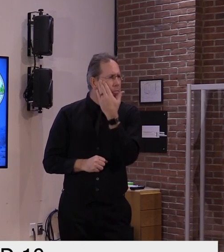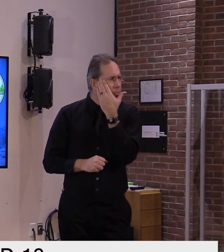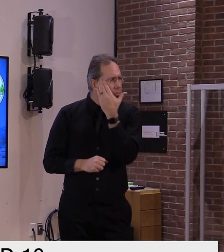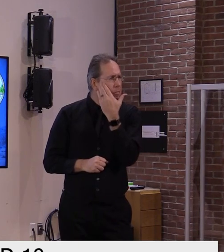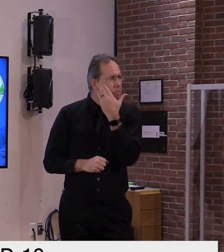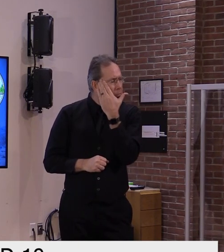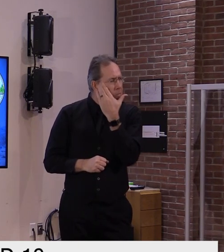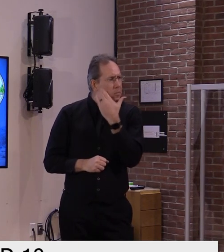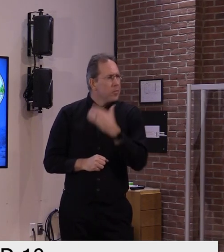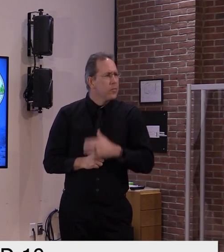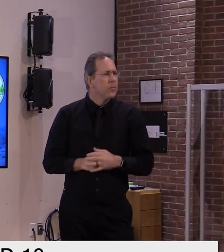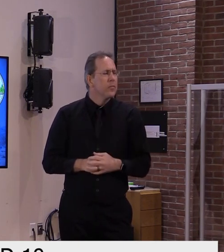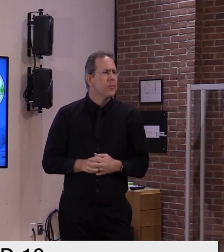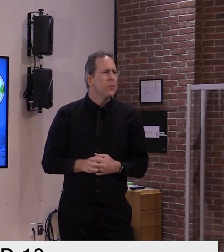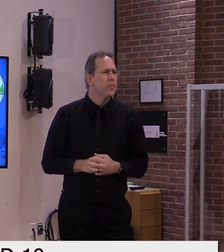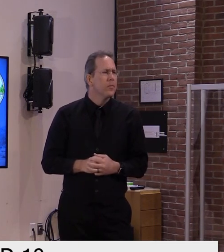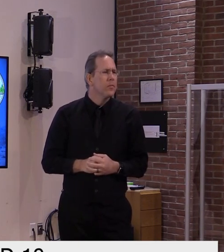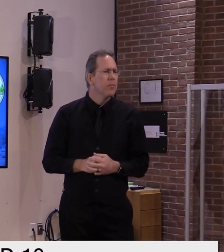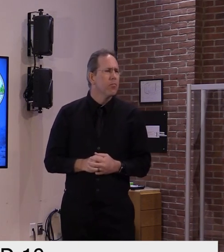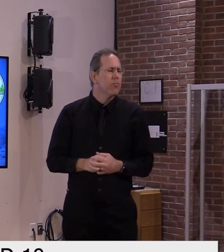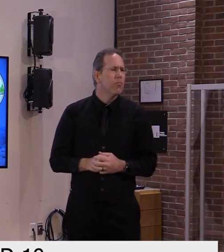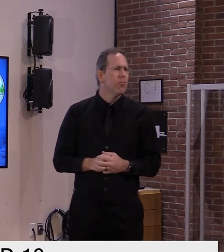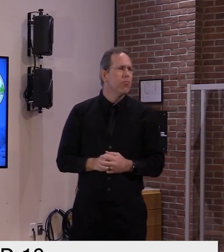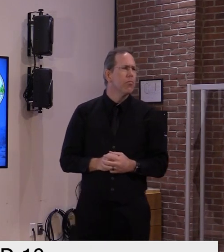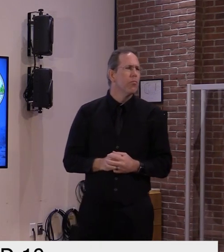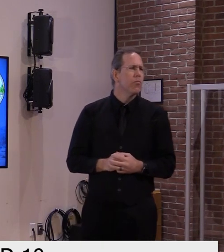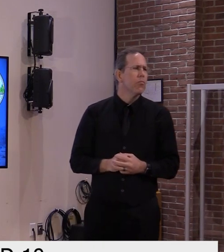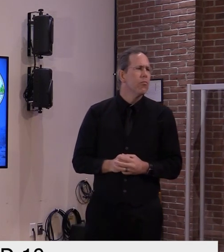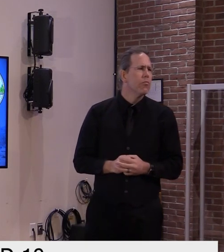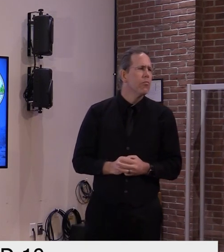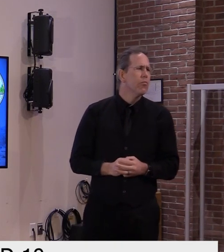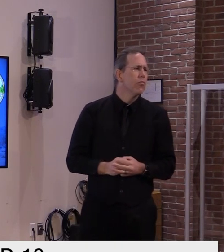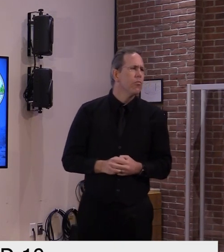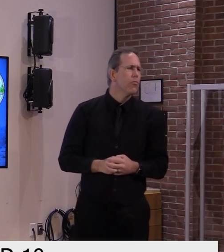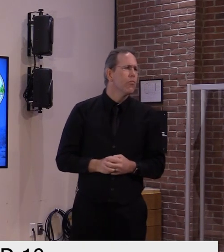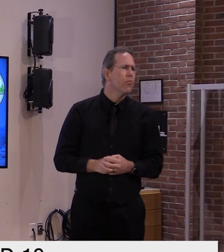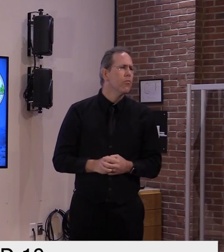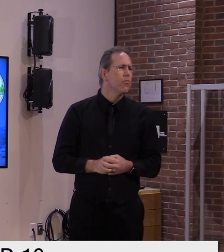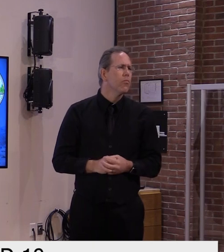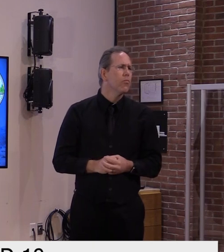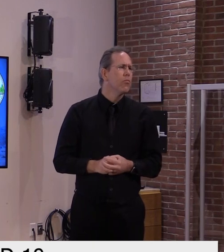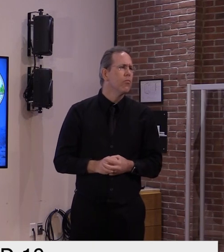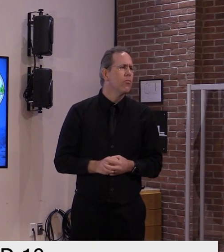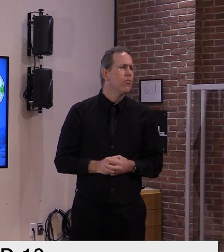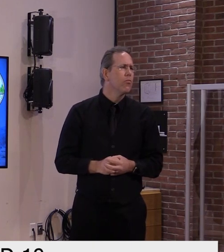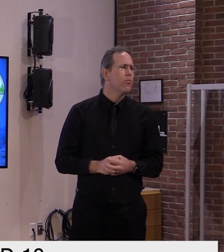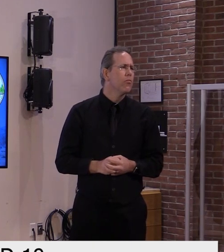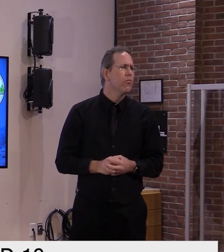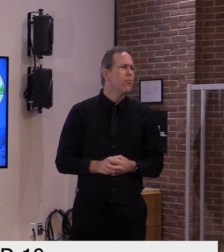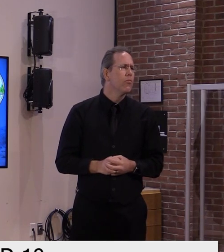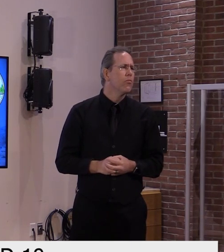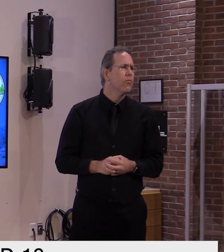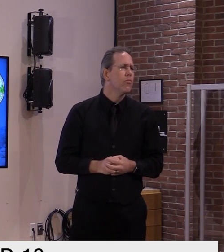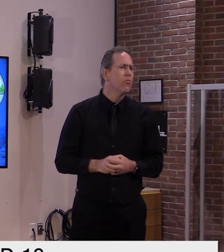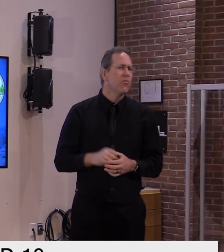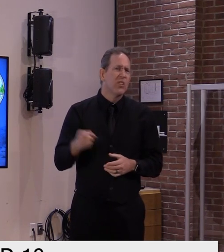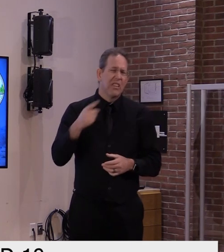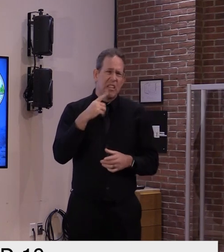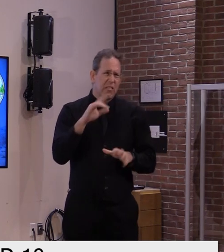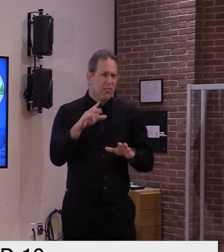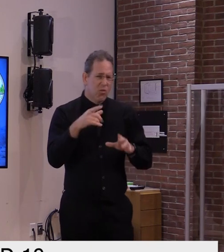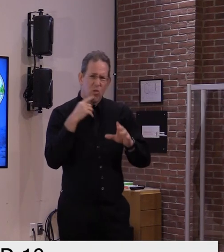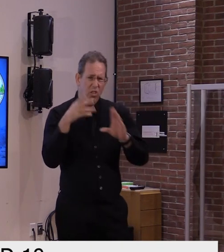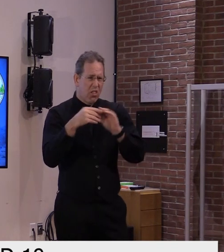Are you committed, as you were in your first term in office, not to increase taxes and fees, at least during the recession or maybe even during the